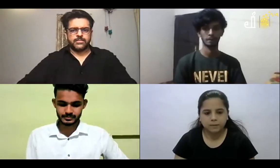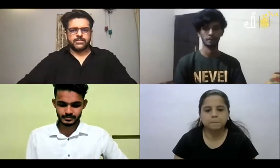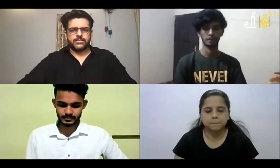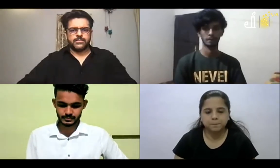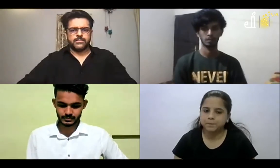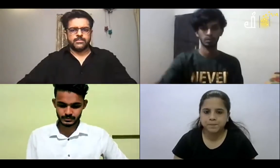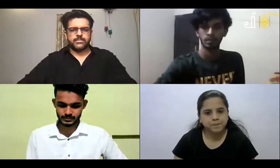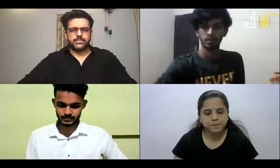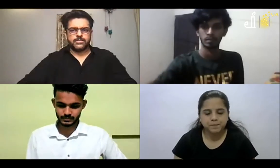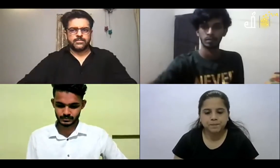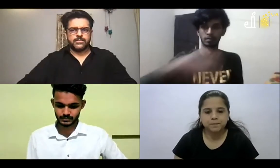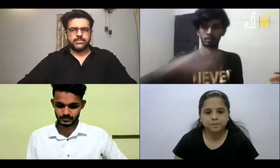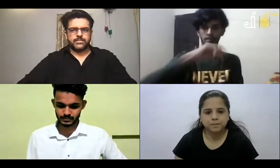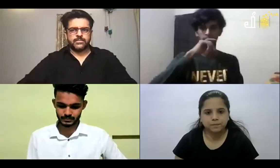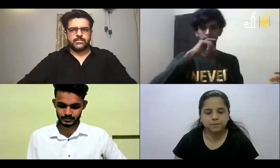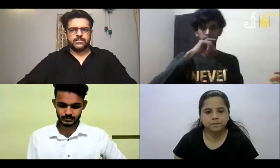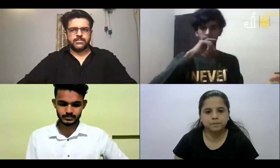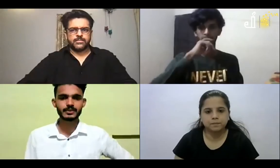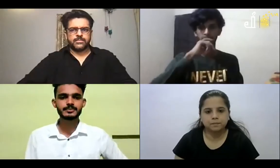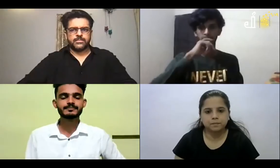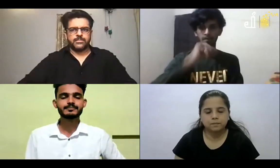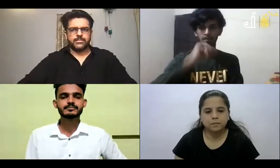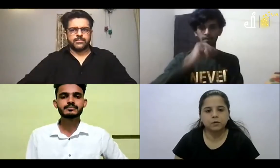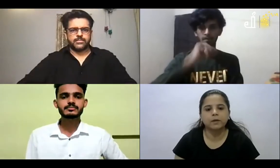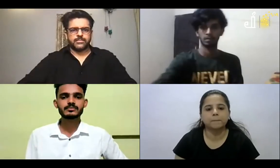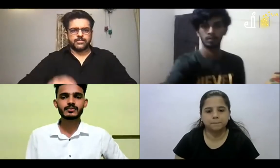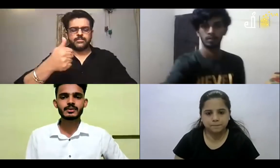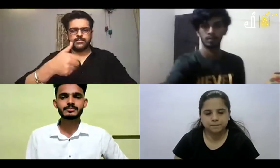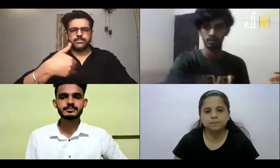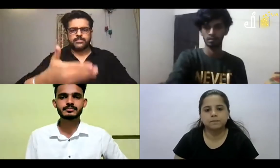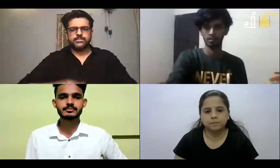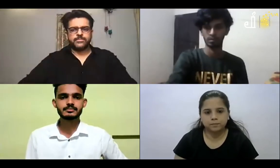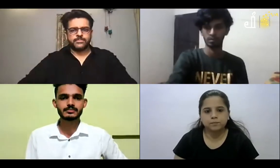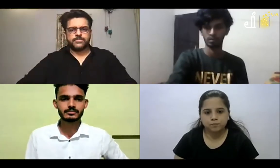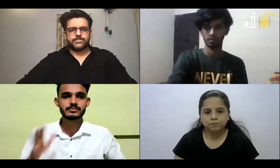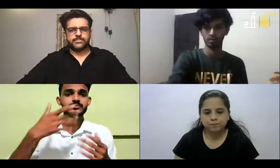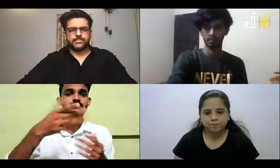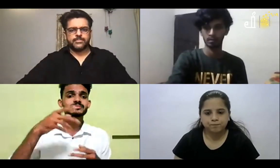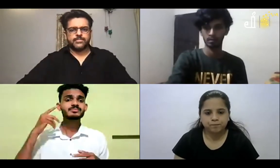they're forcibly, they have done cochlear implant, not vaccinated. They're sedated.